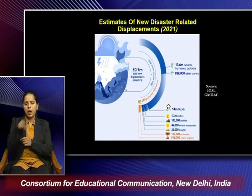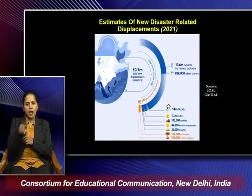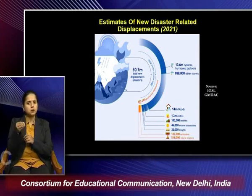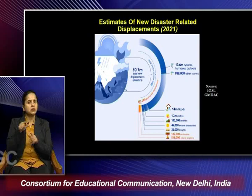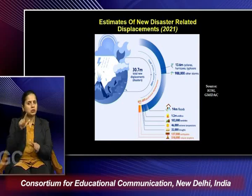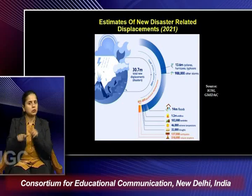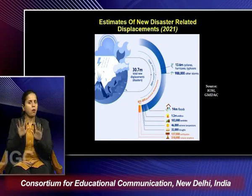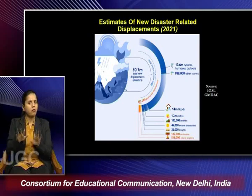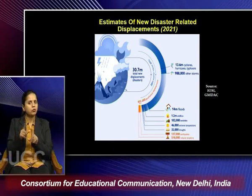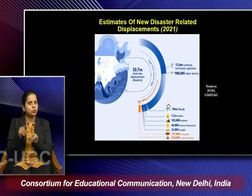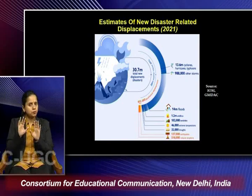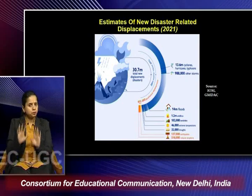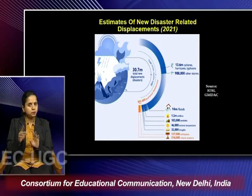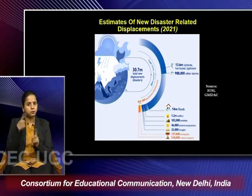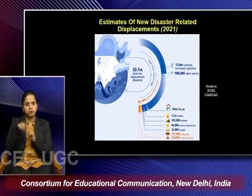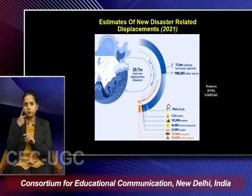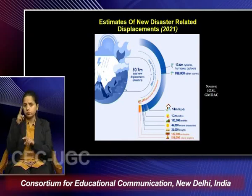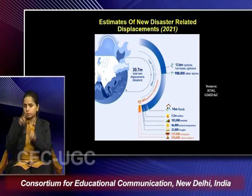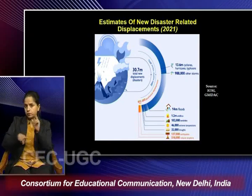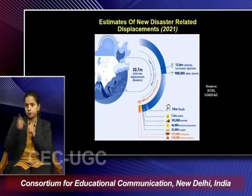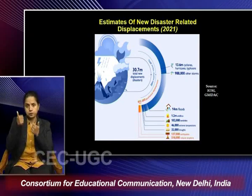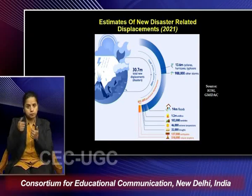in place in order to make sure before these